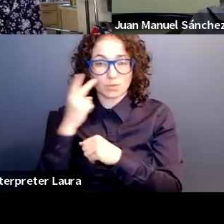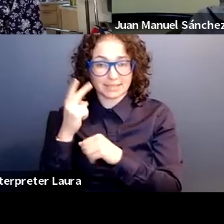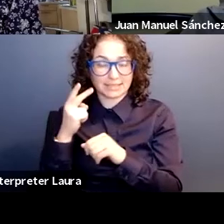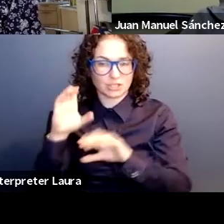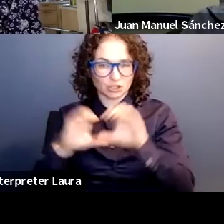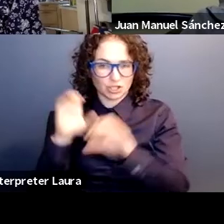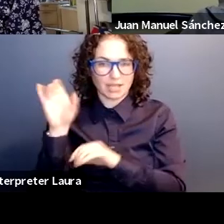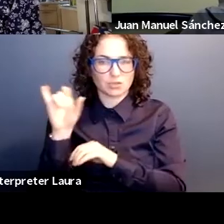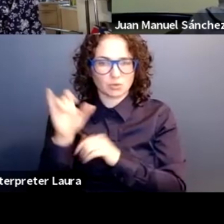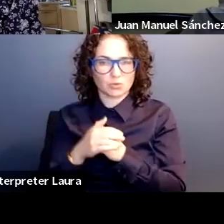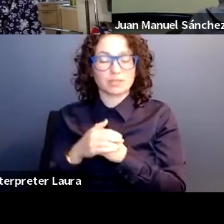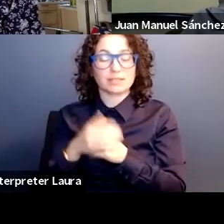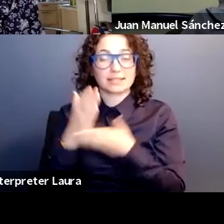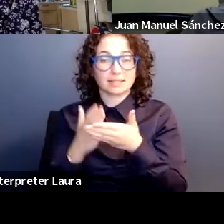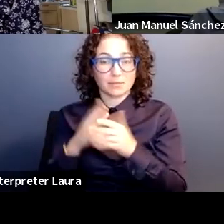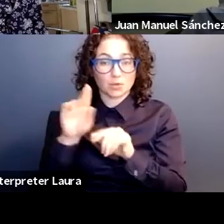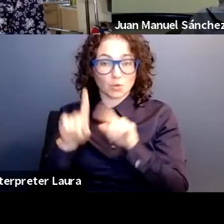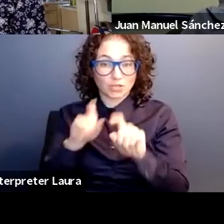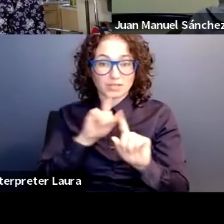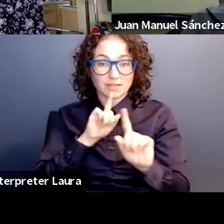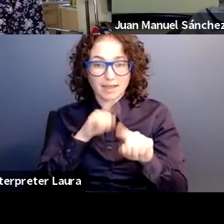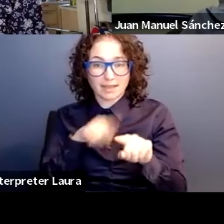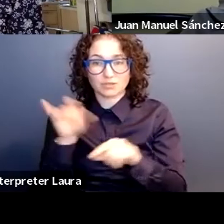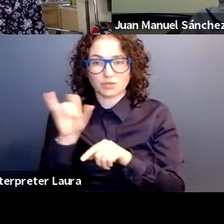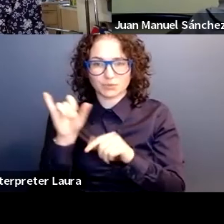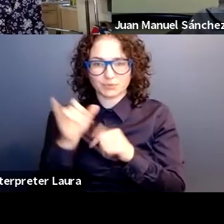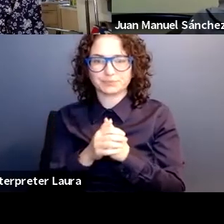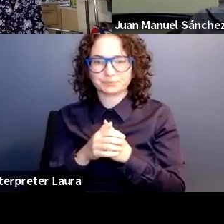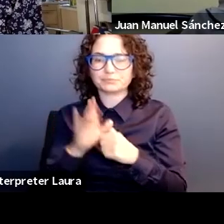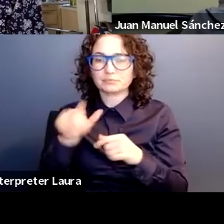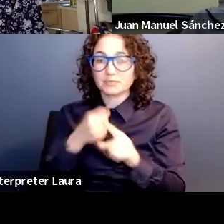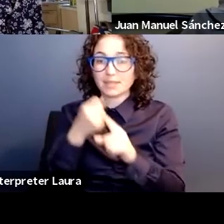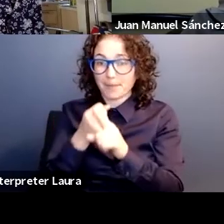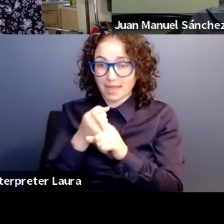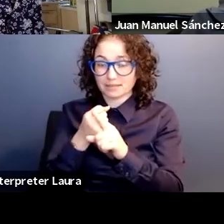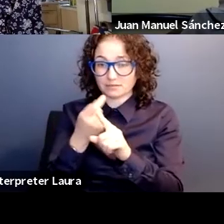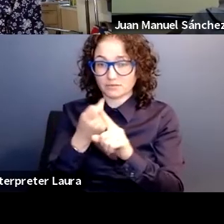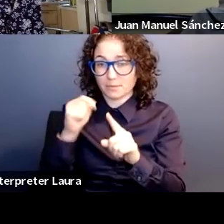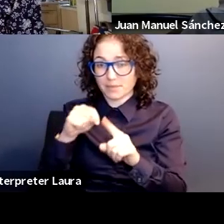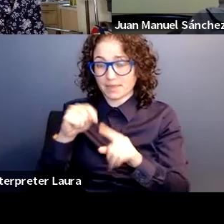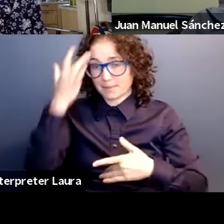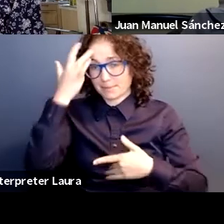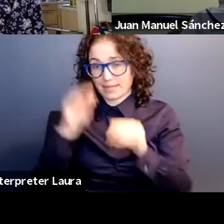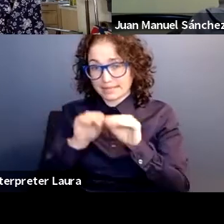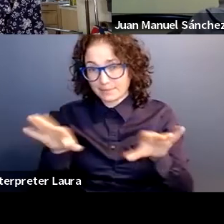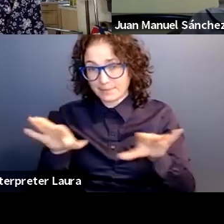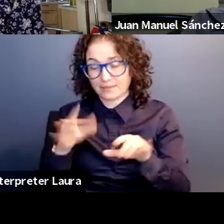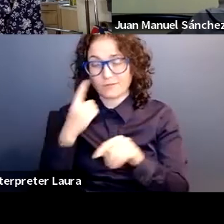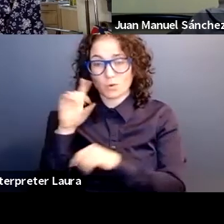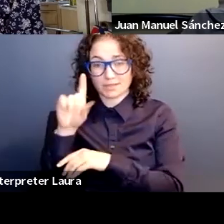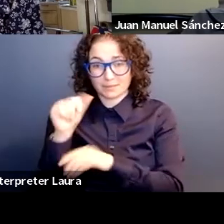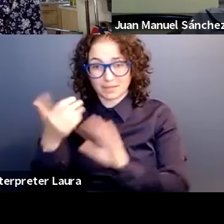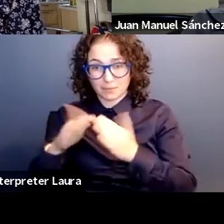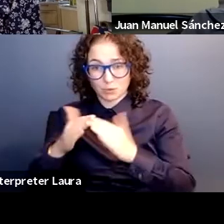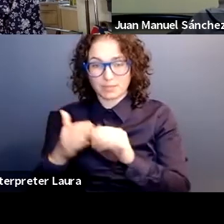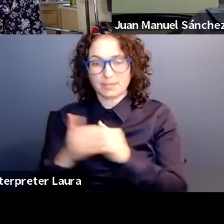and in some of the question and answers as well, and that's the impact of the pandemic for the disability community.